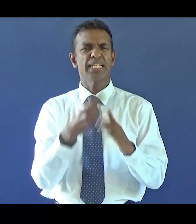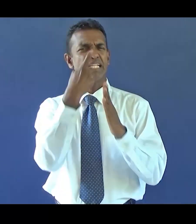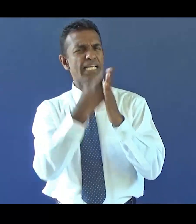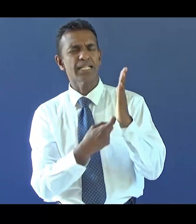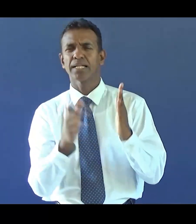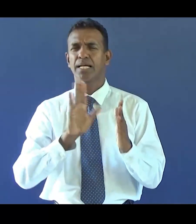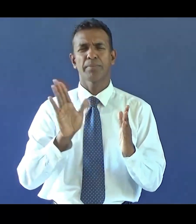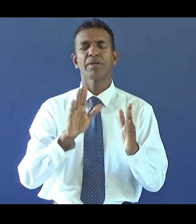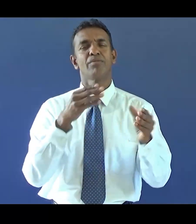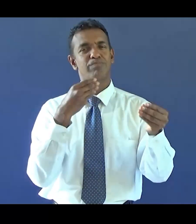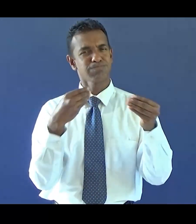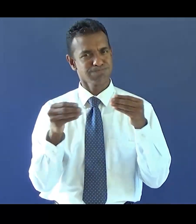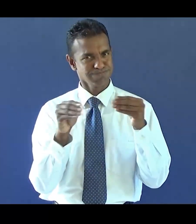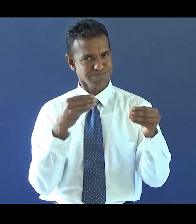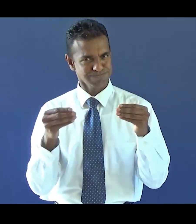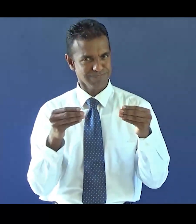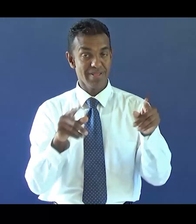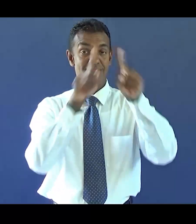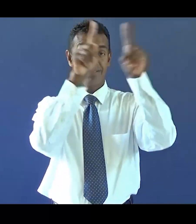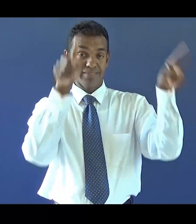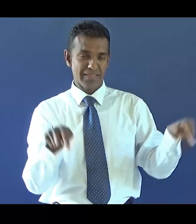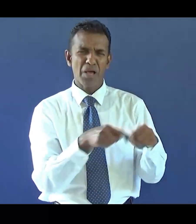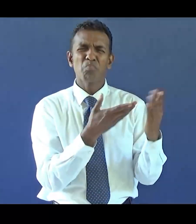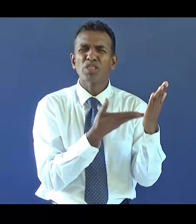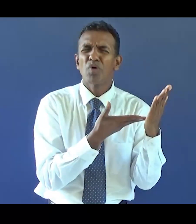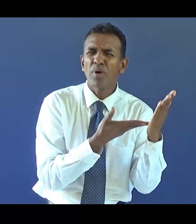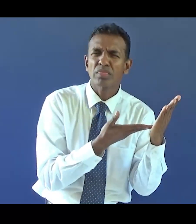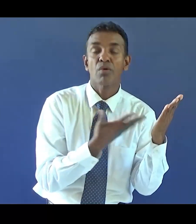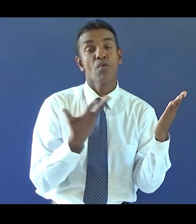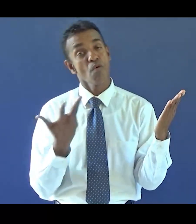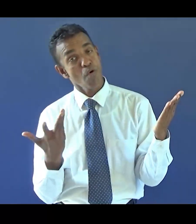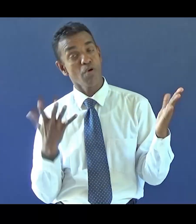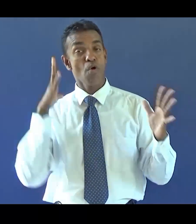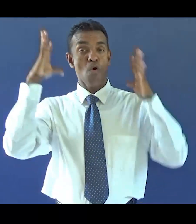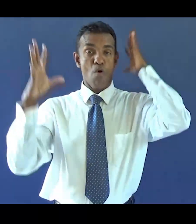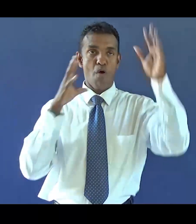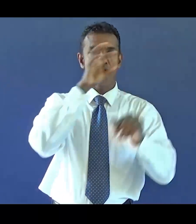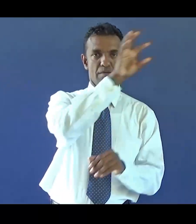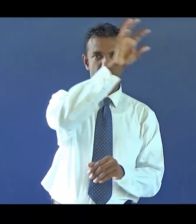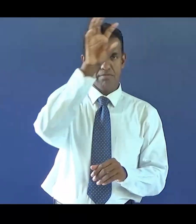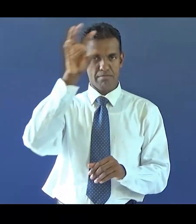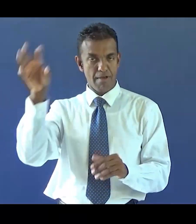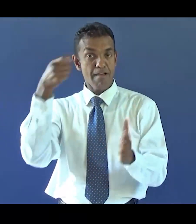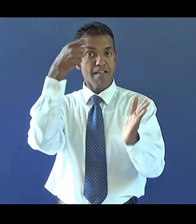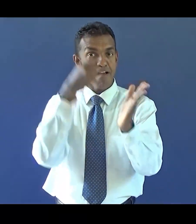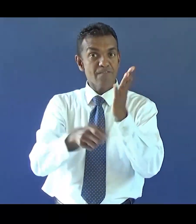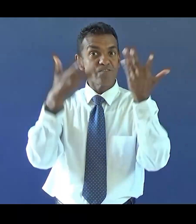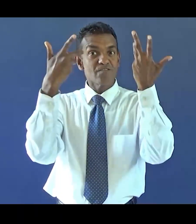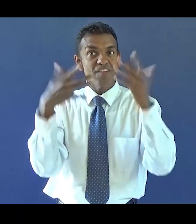legal paper. You need to look at the full agreement itself. If you want to know what